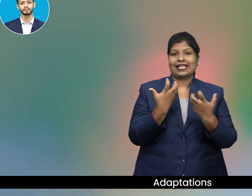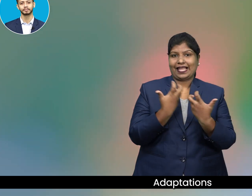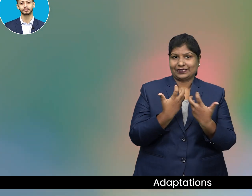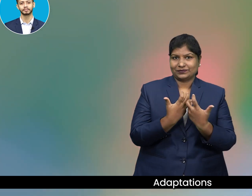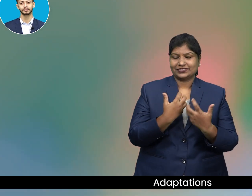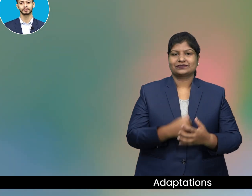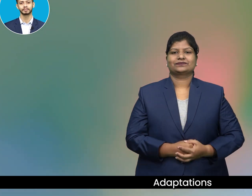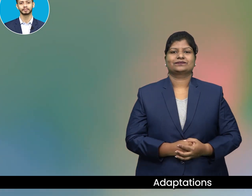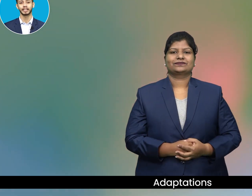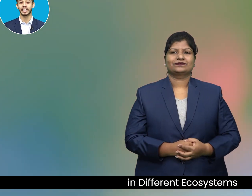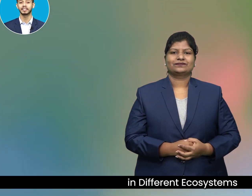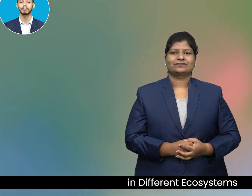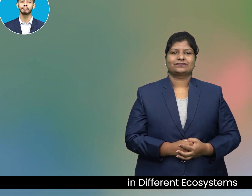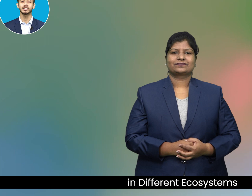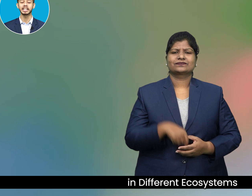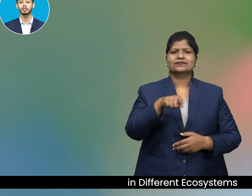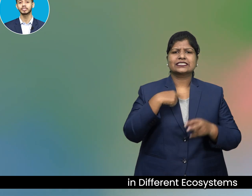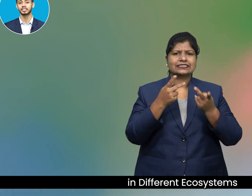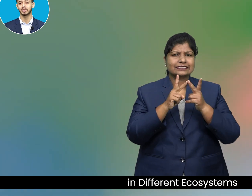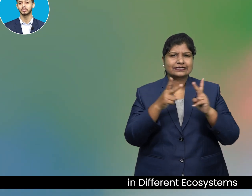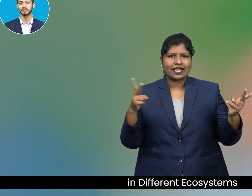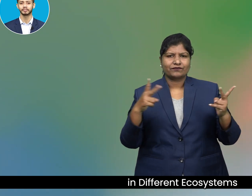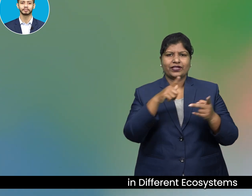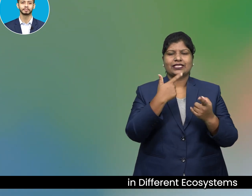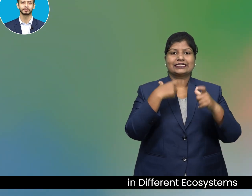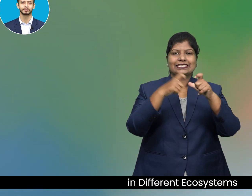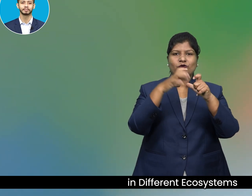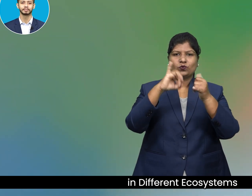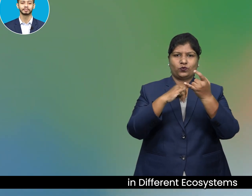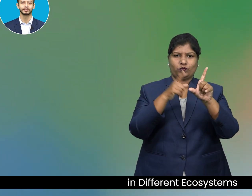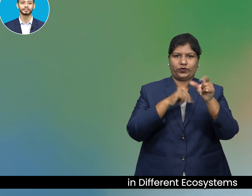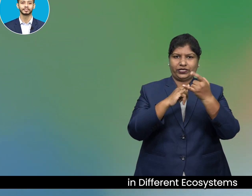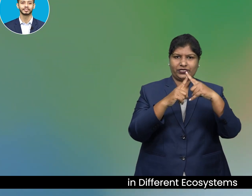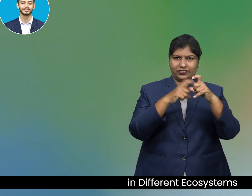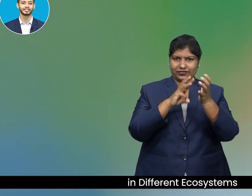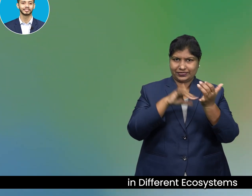Adaptations in Different Ecosystems